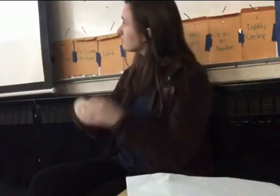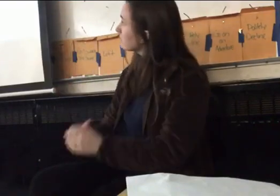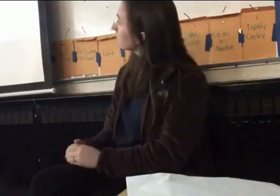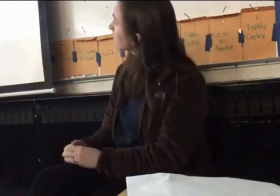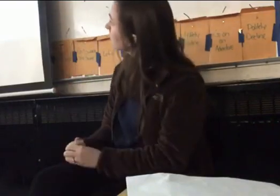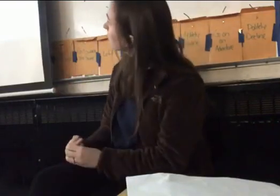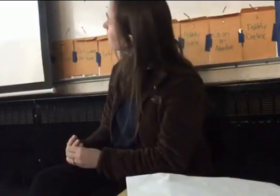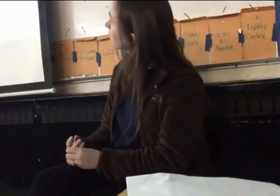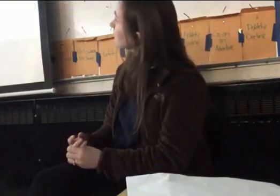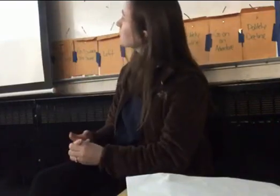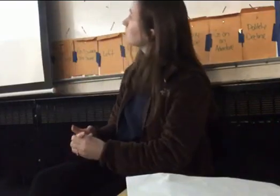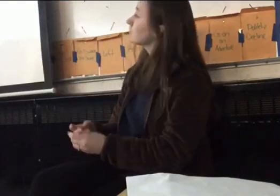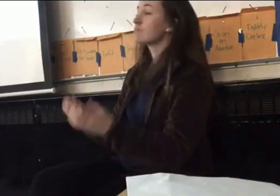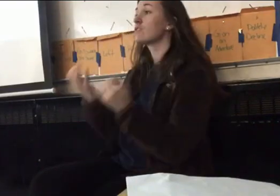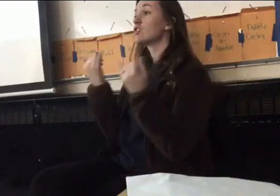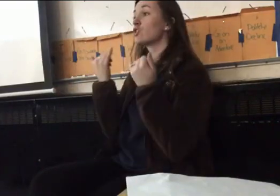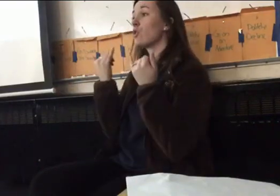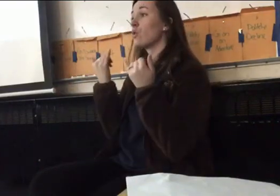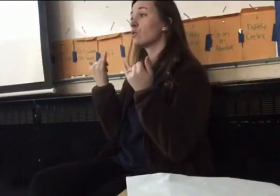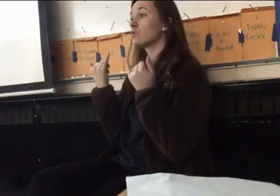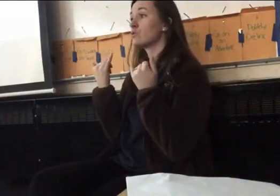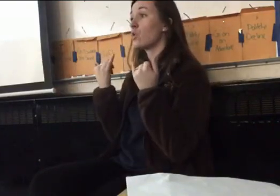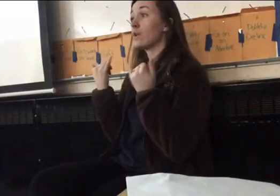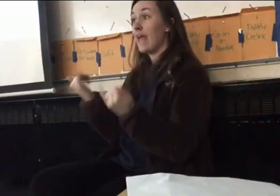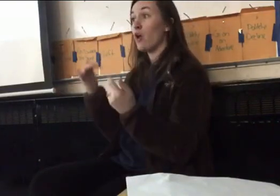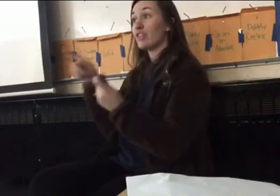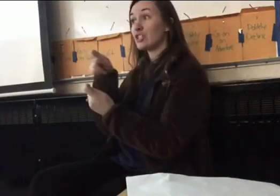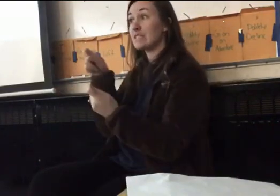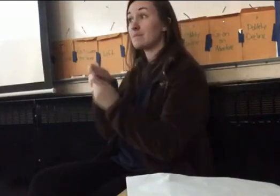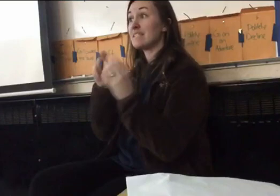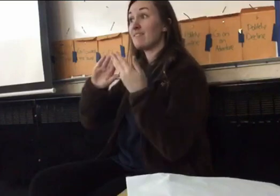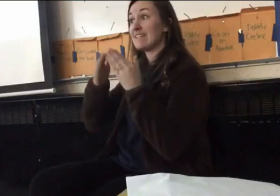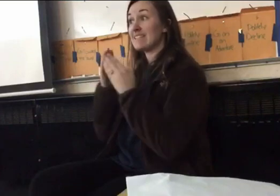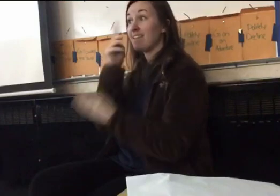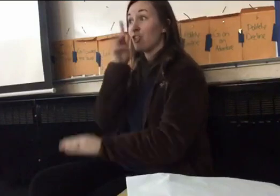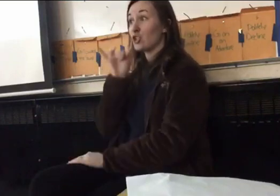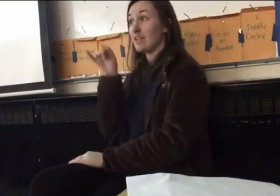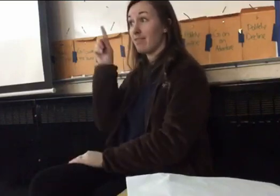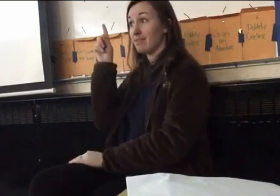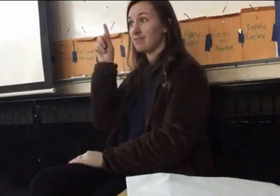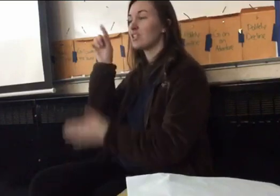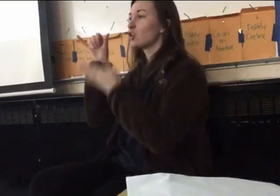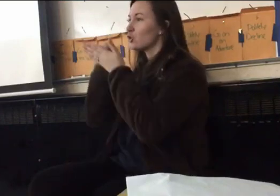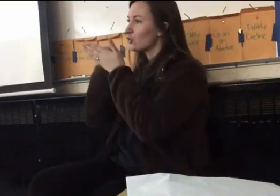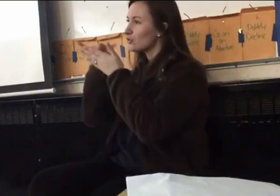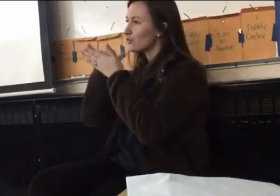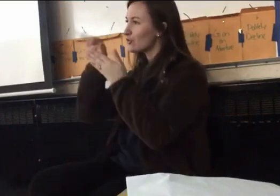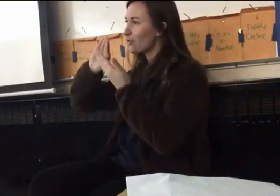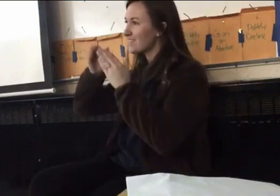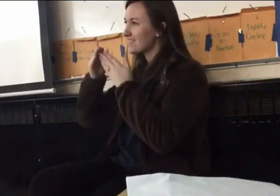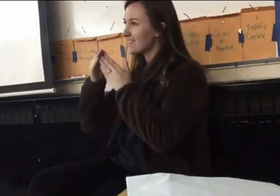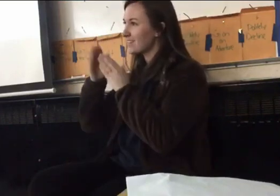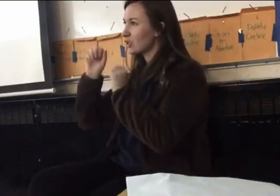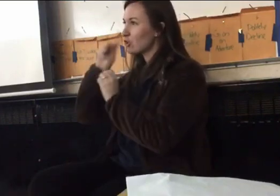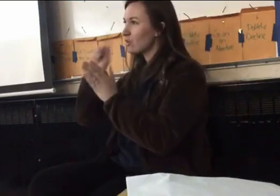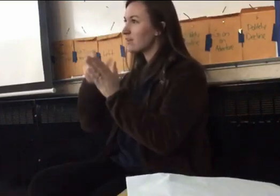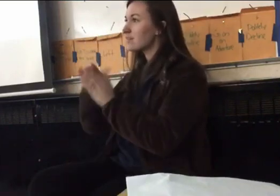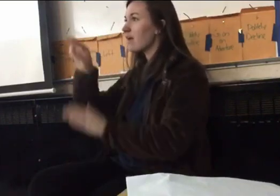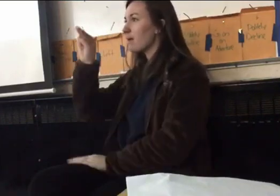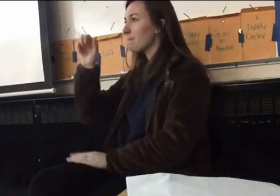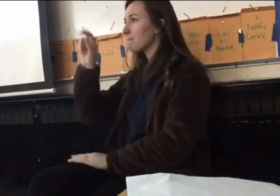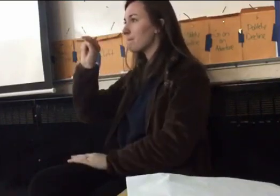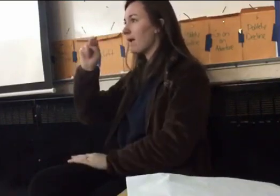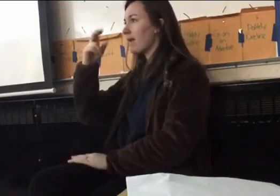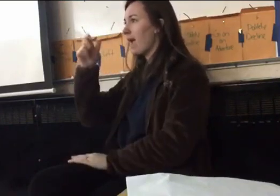like this. May know? It is New York. Okay? It's New York City because you can tell this is actually Manhattan right here. This